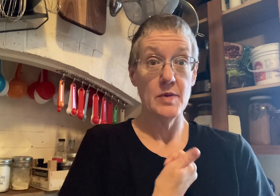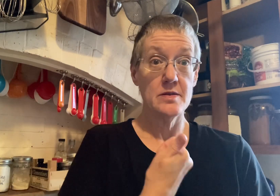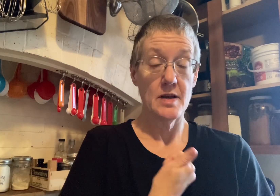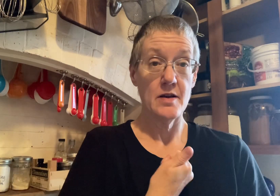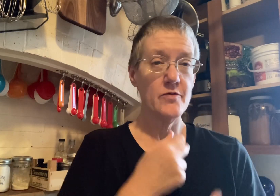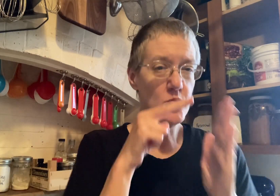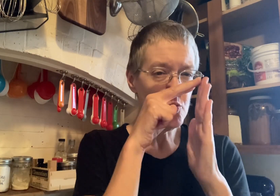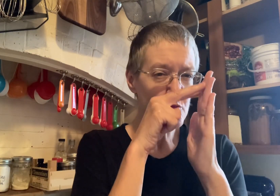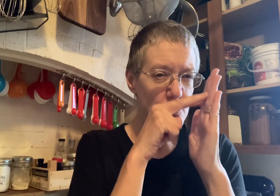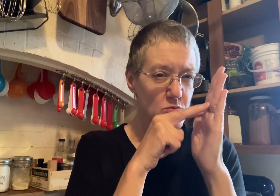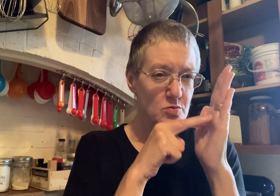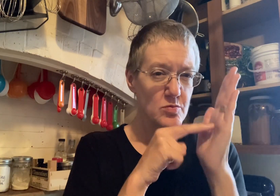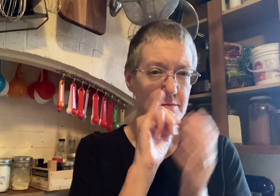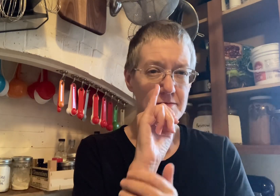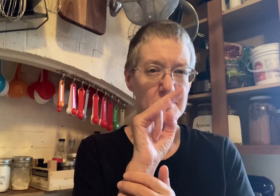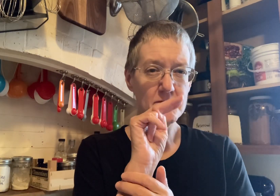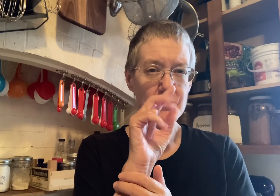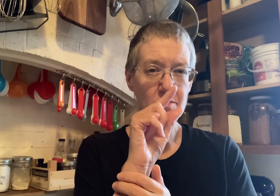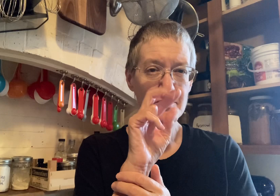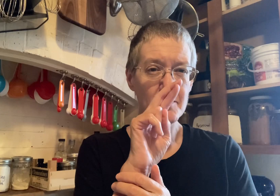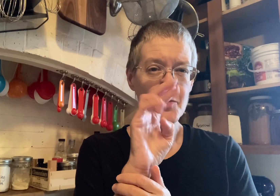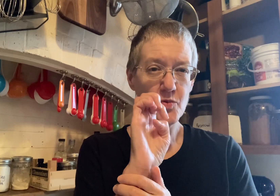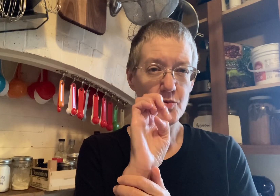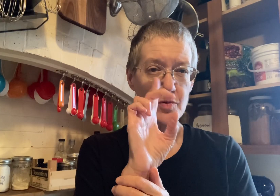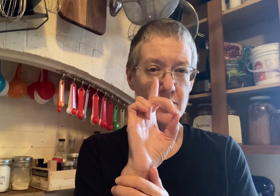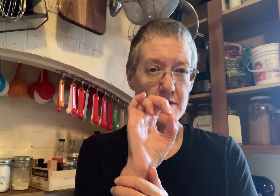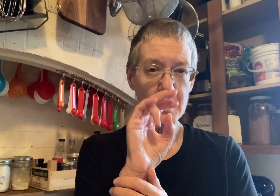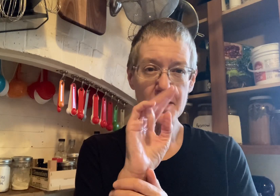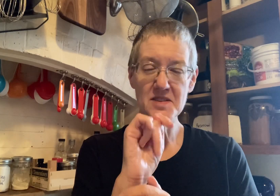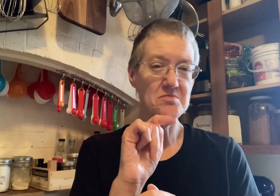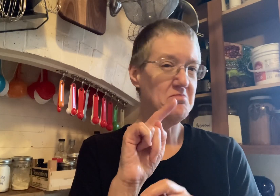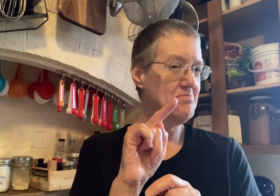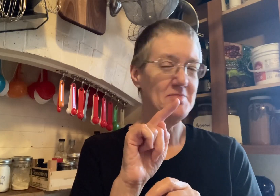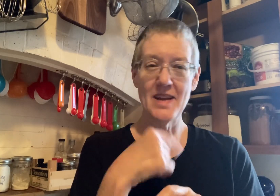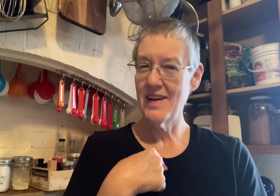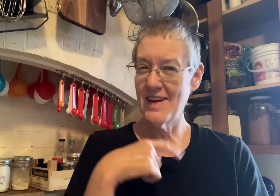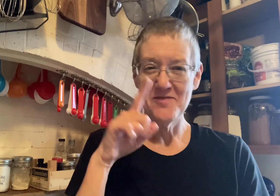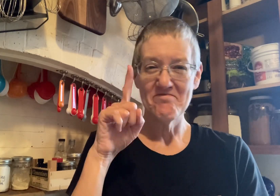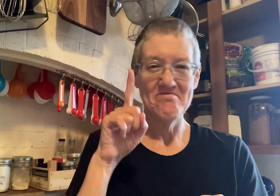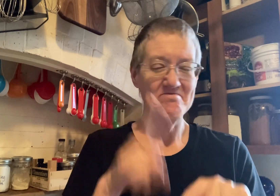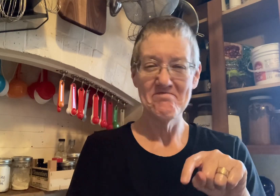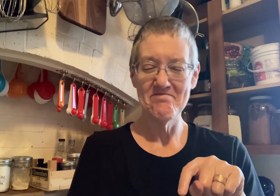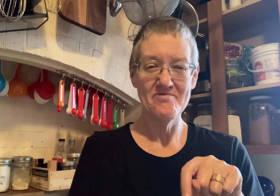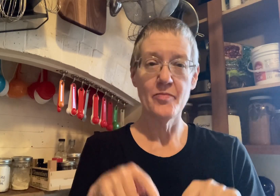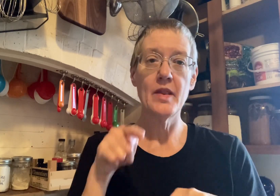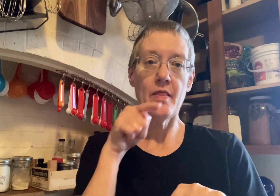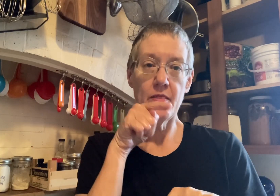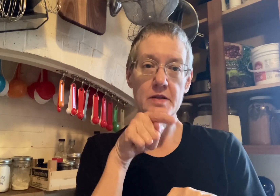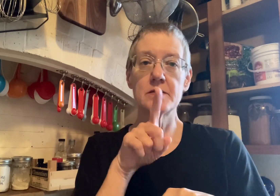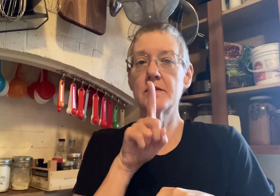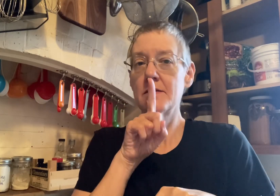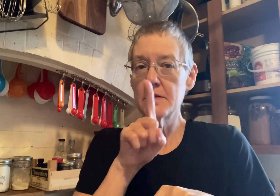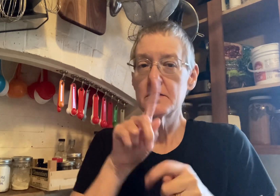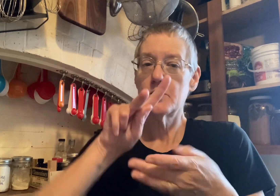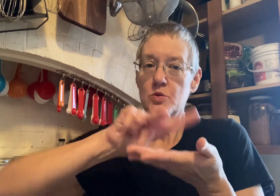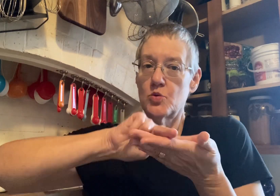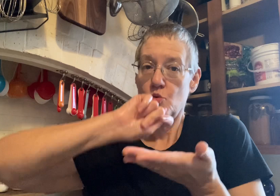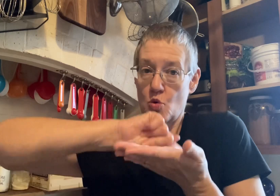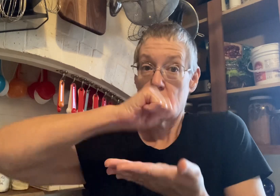I have tried to make these specific tortillas before. I've studied the ingredients, and I just can't recreate them.